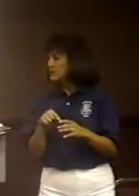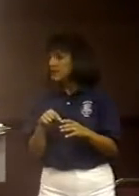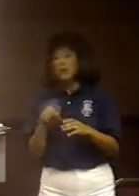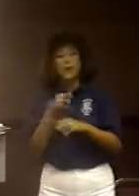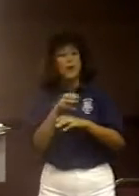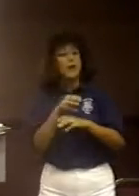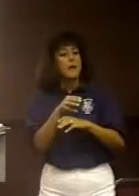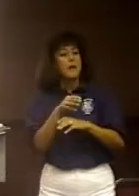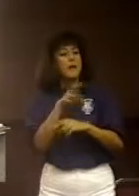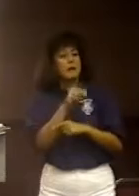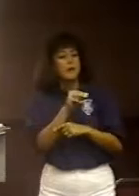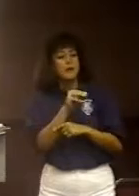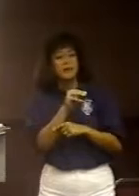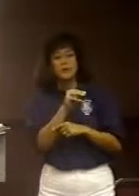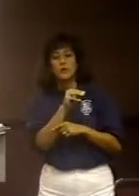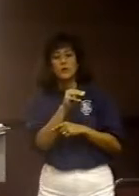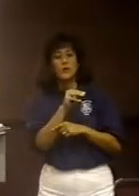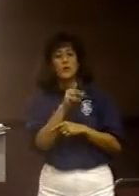manually